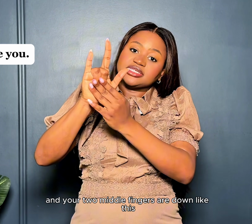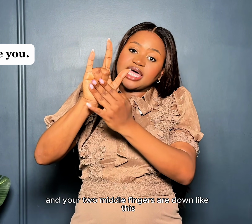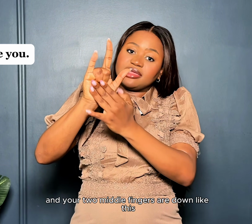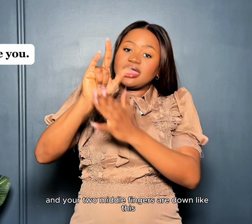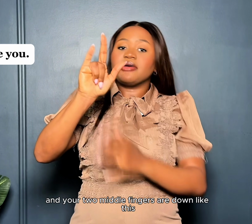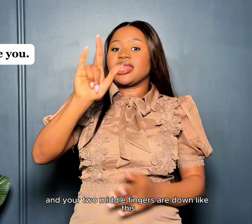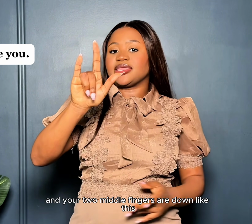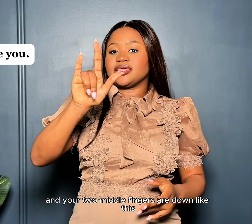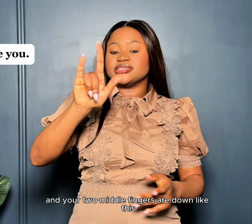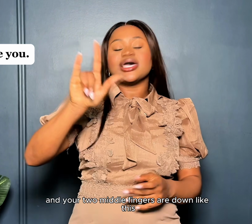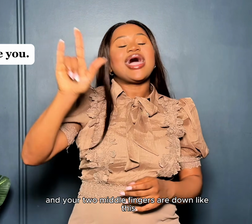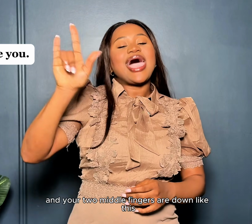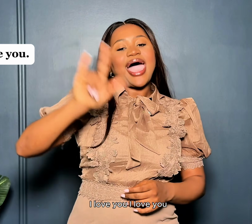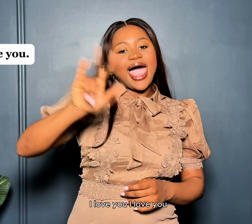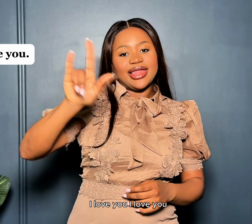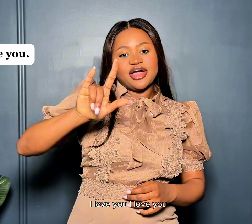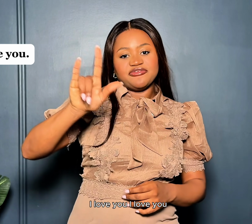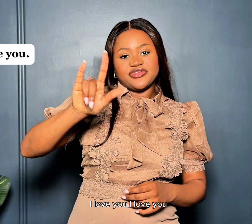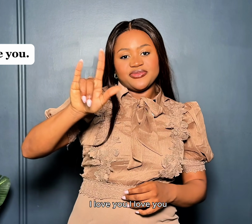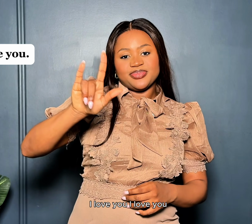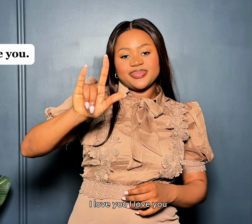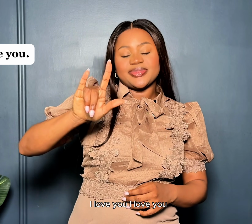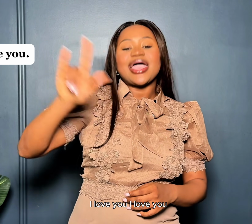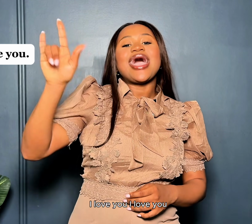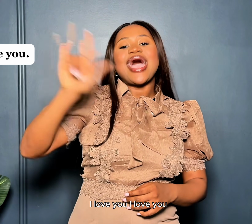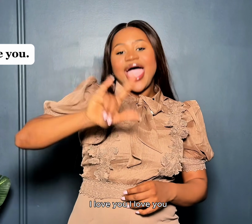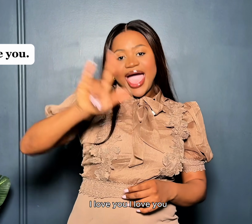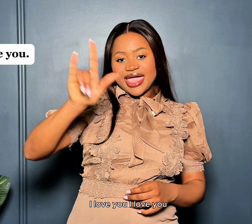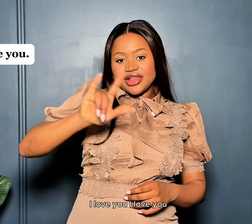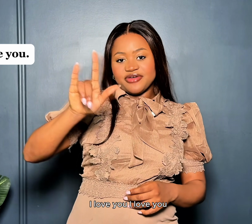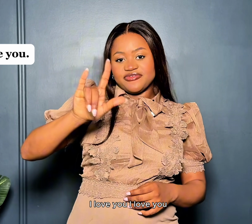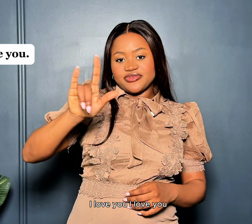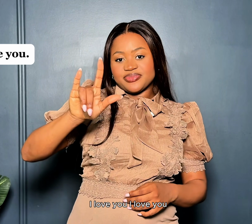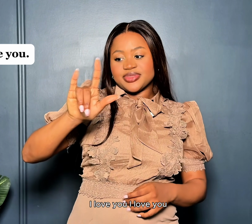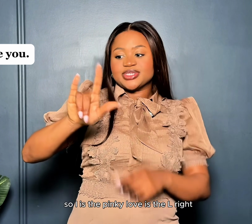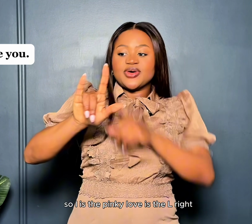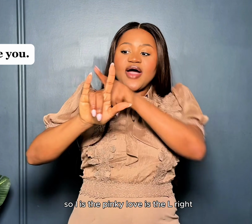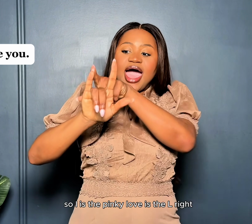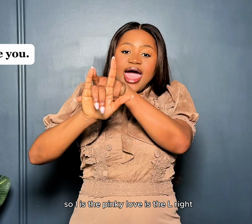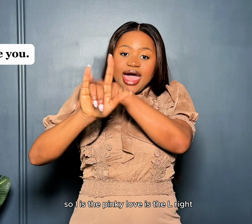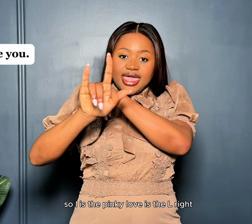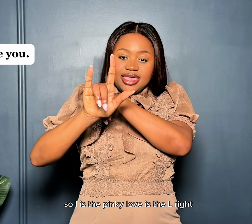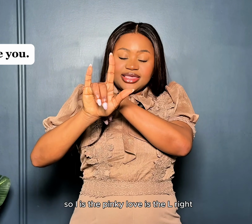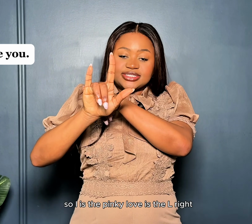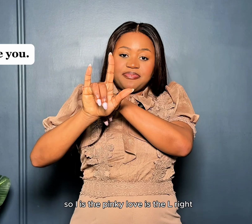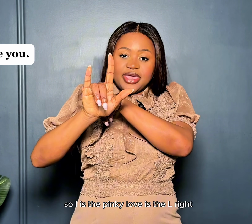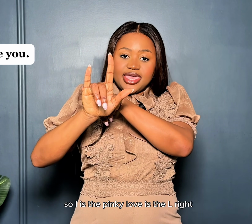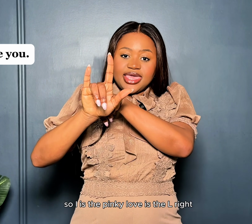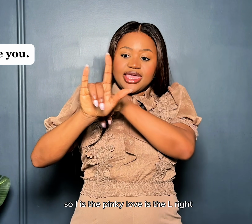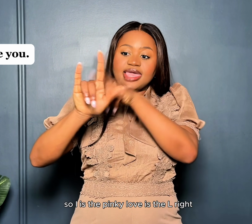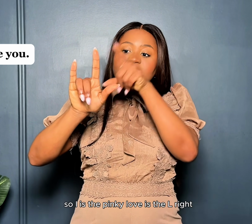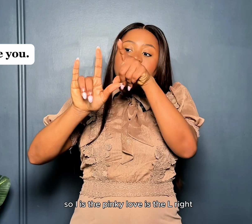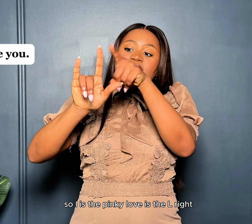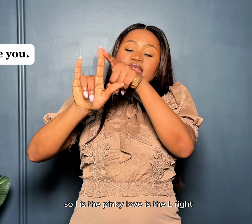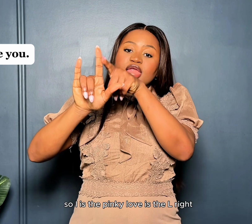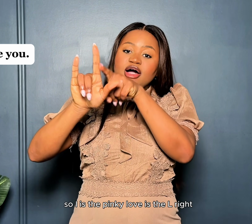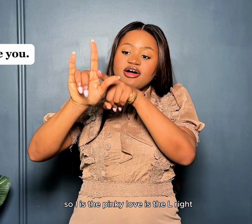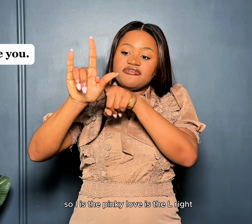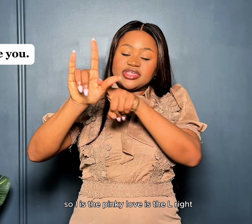are down like this. I love you. I love you. So I is the pinky, love is